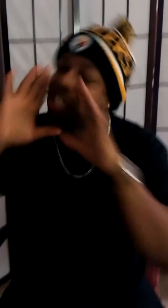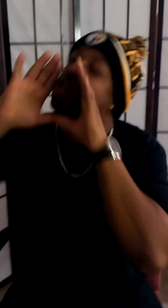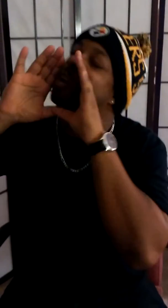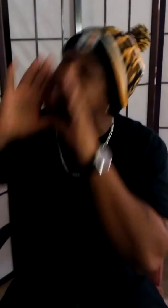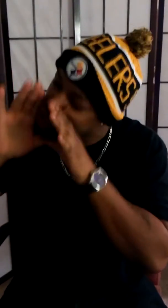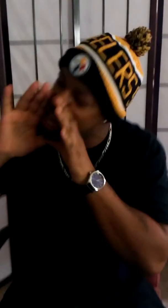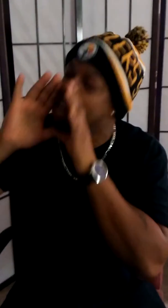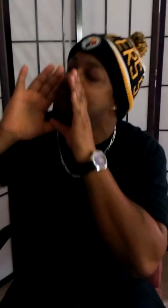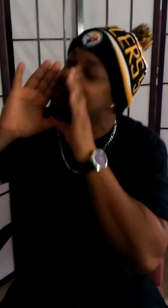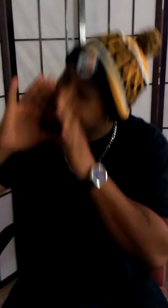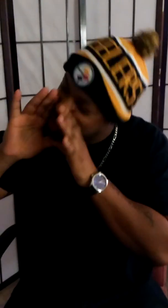so I scream.